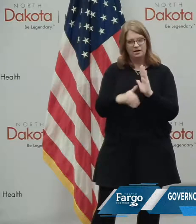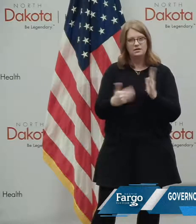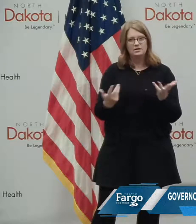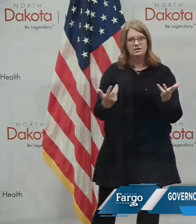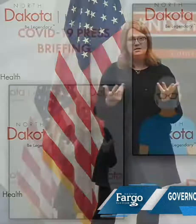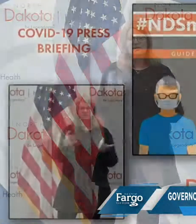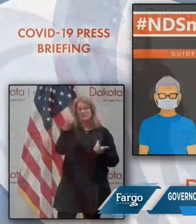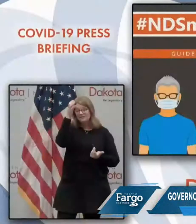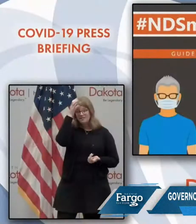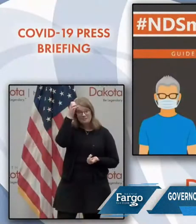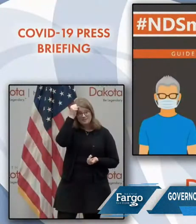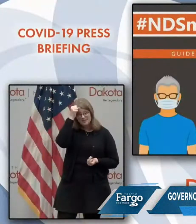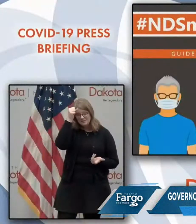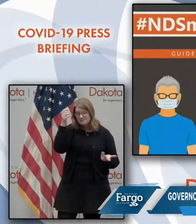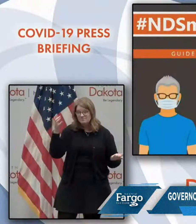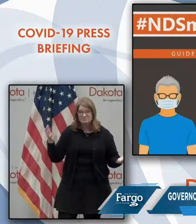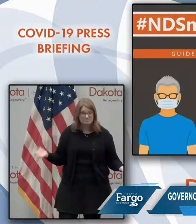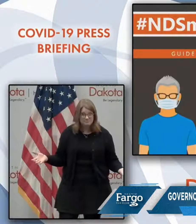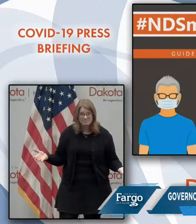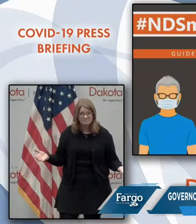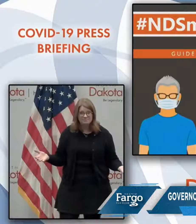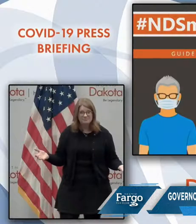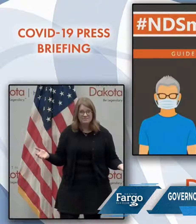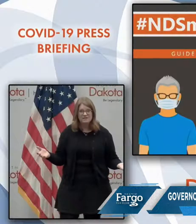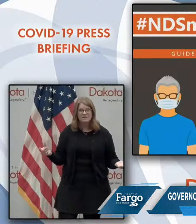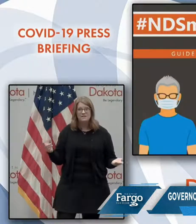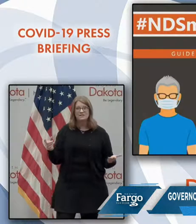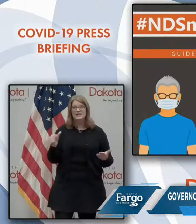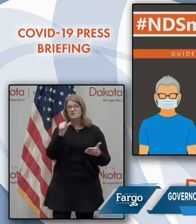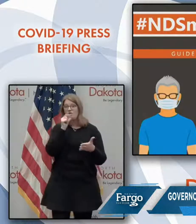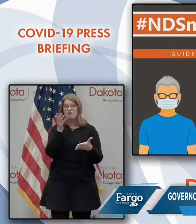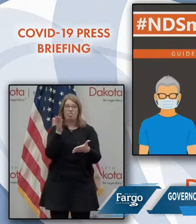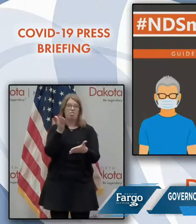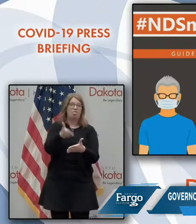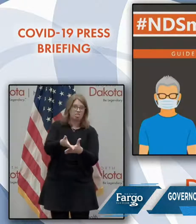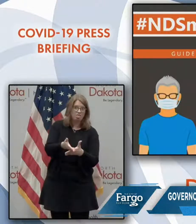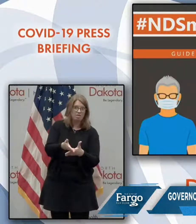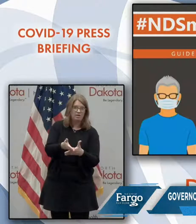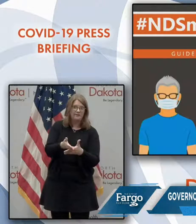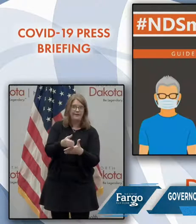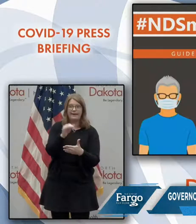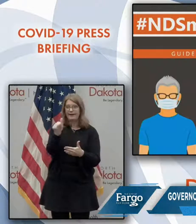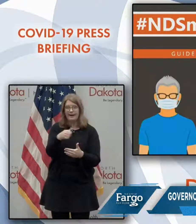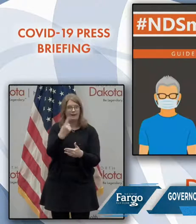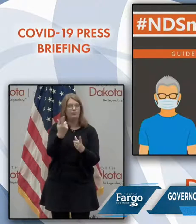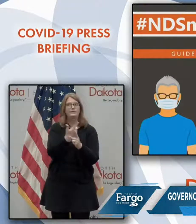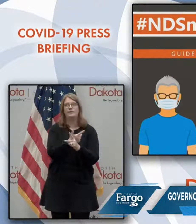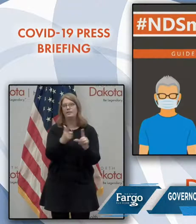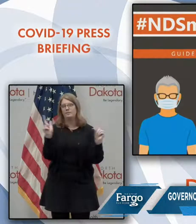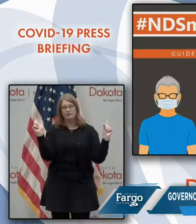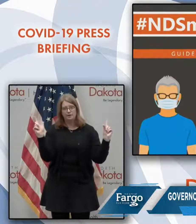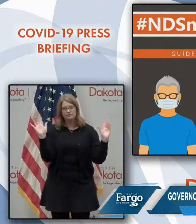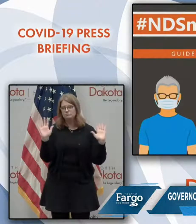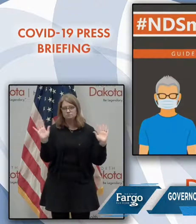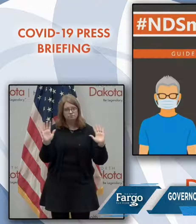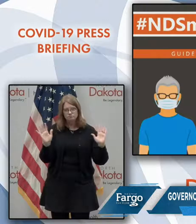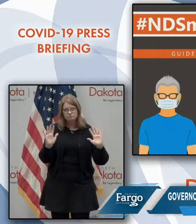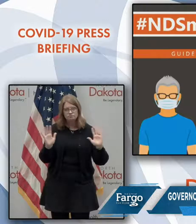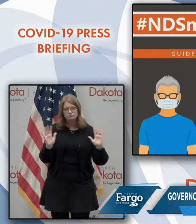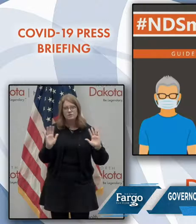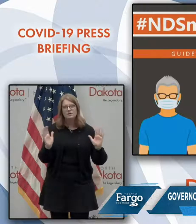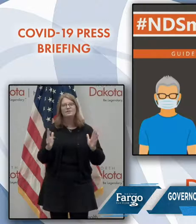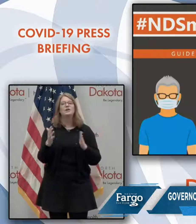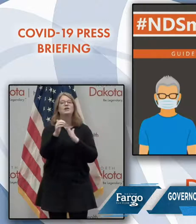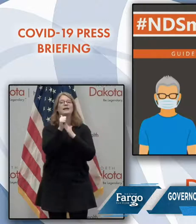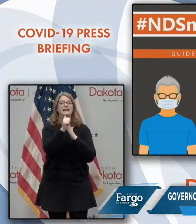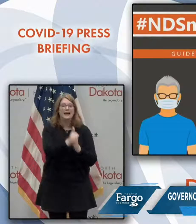common sense measures that don't infringe on anyone's liberties, that are not, these are